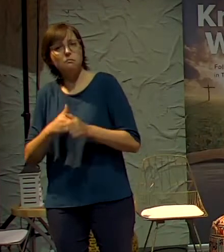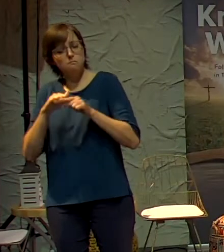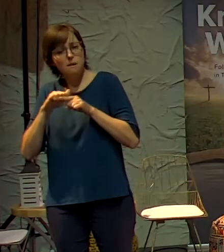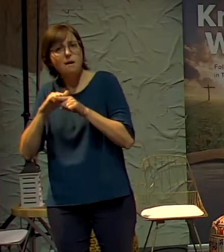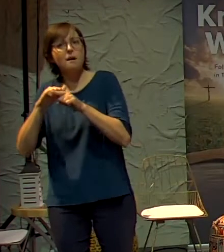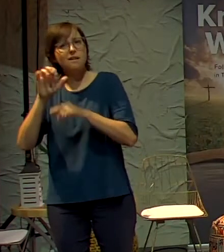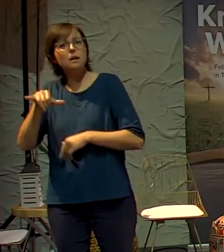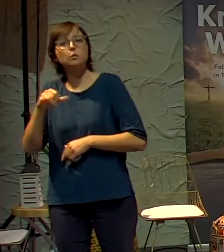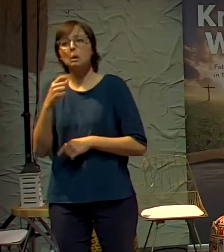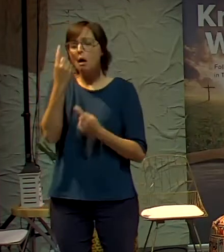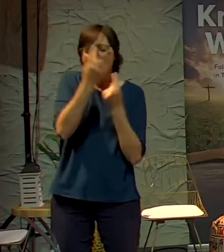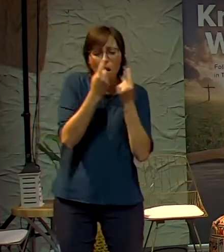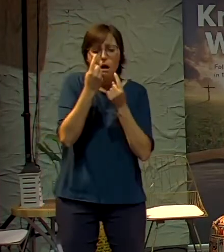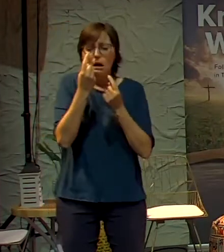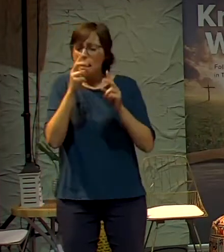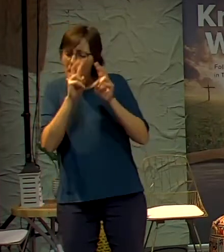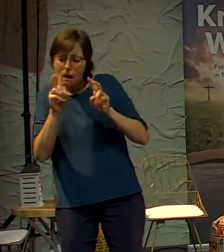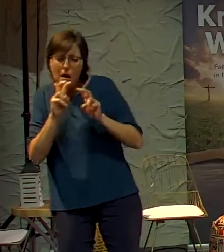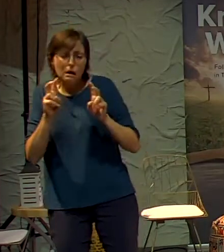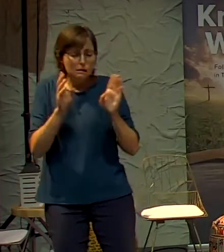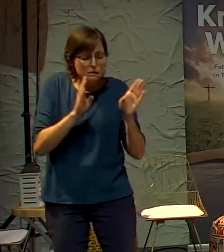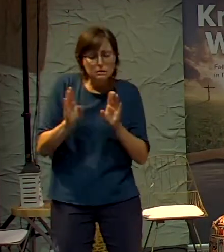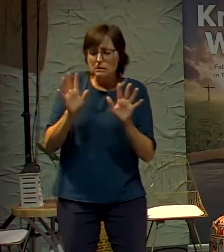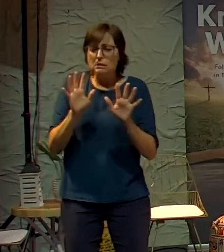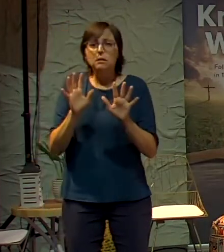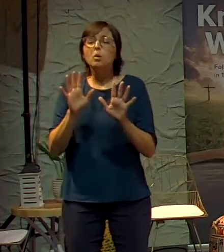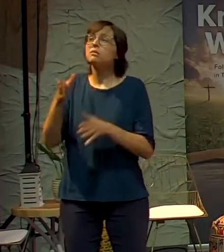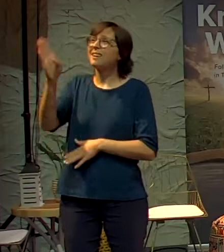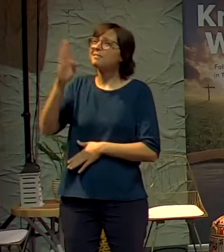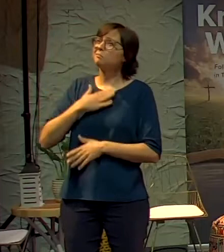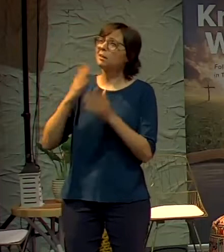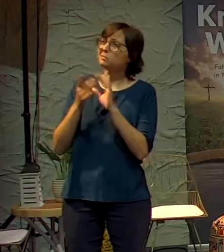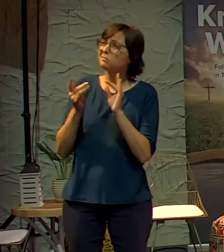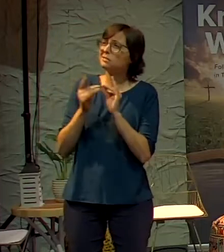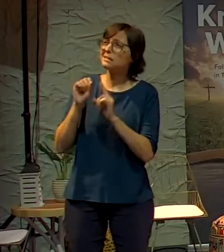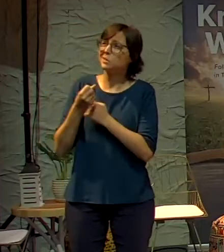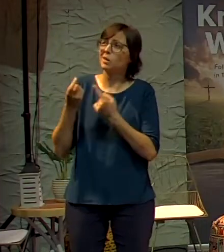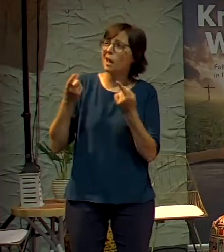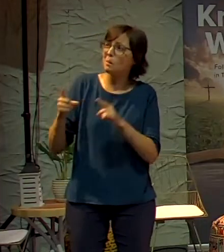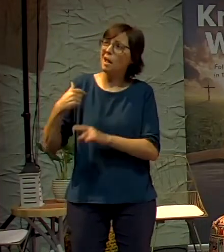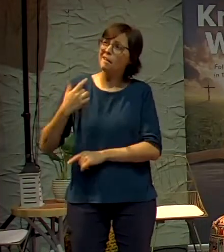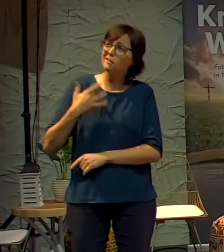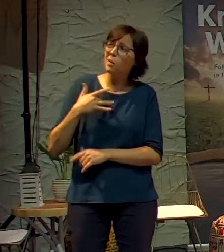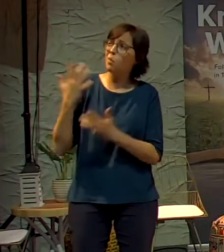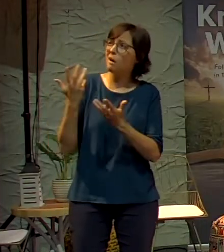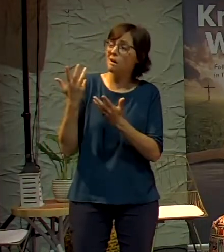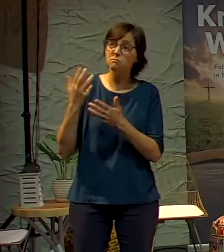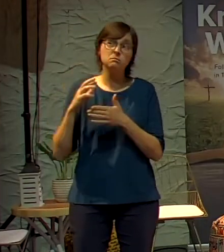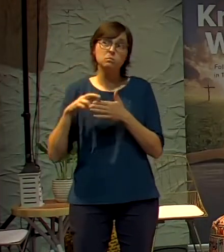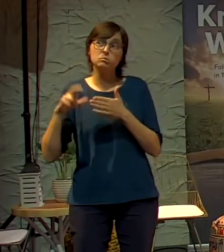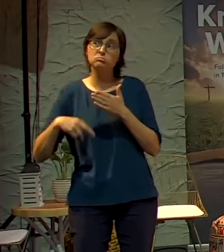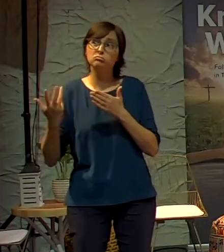If we don't overthink, we don't overanalyze, we just go, God, here's my situation, here's how I feel about it, here's what I think the outcome should